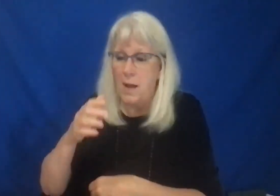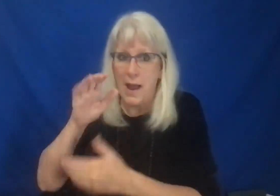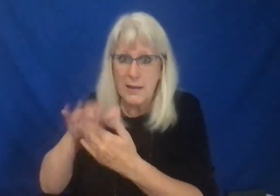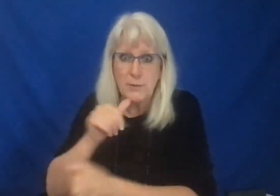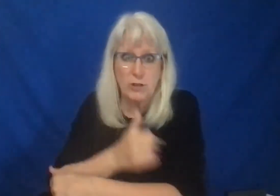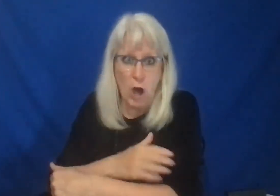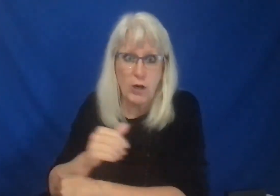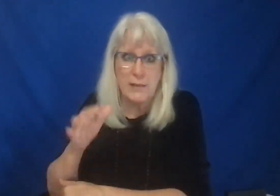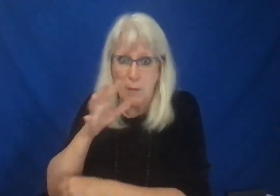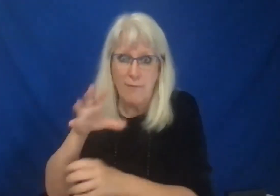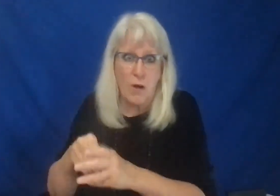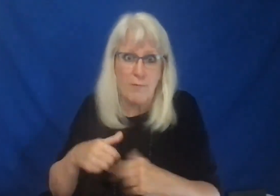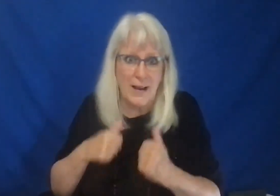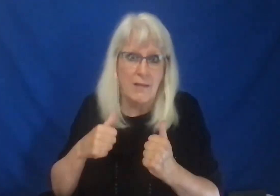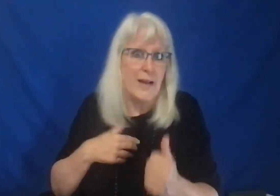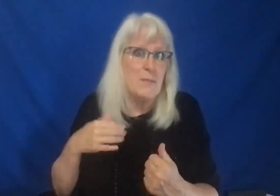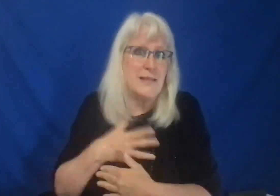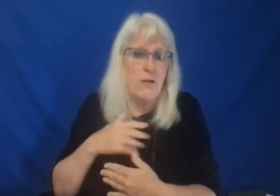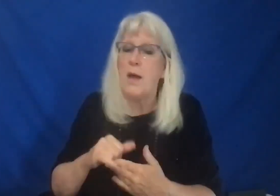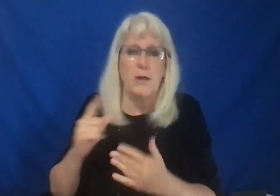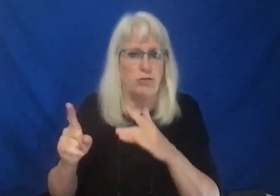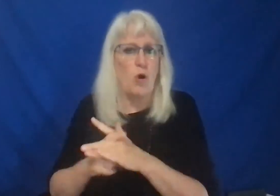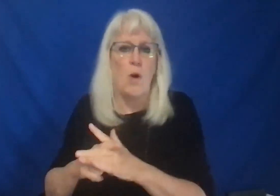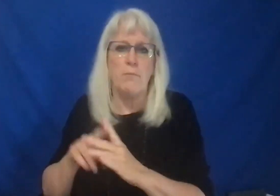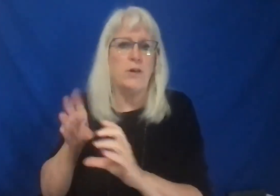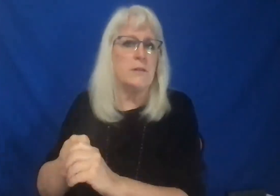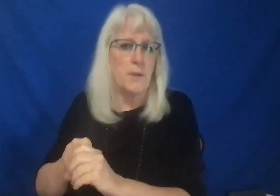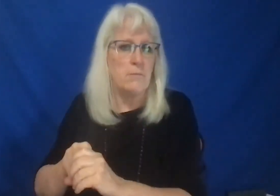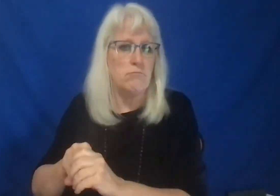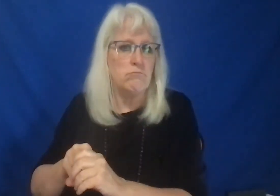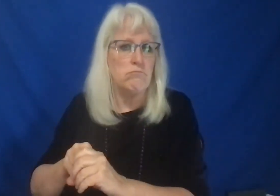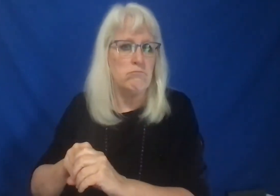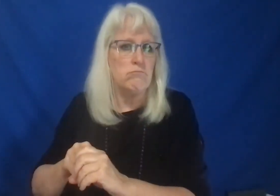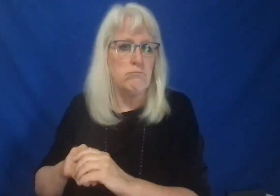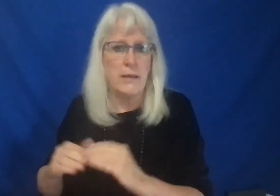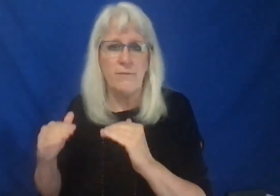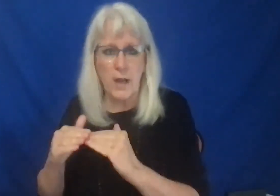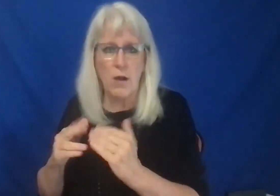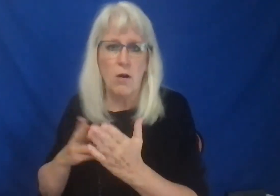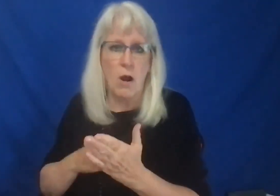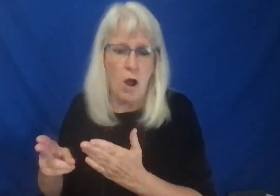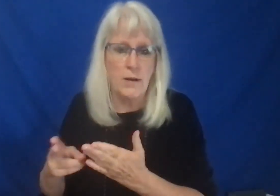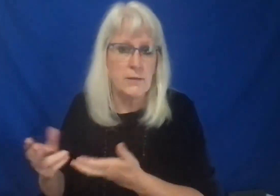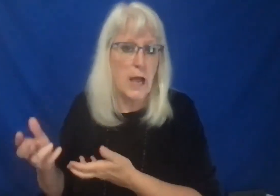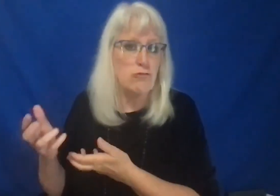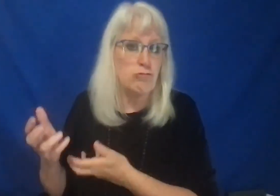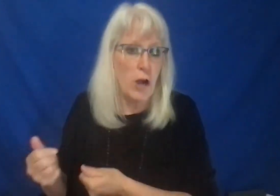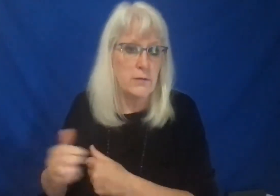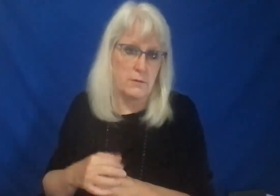I can show up and participate and be robust, and my trust muscle can be really strong all at the